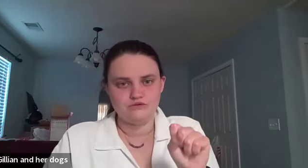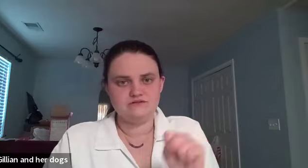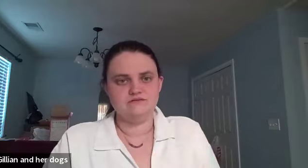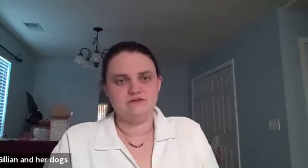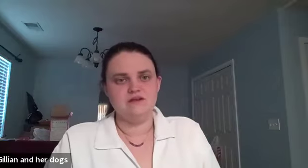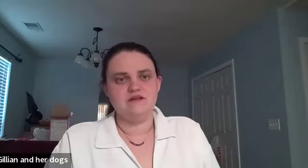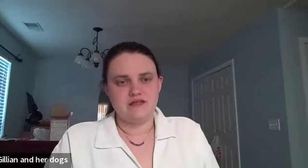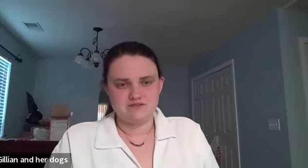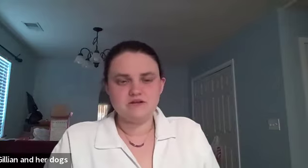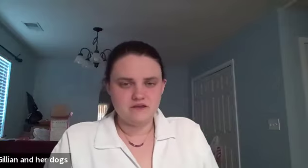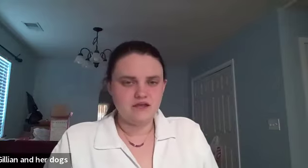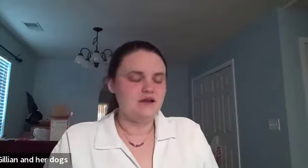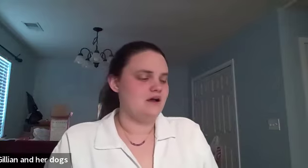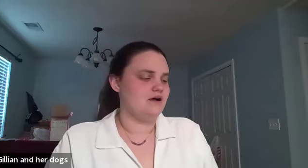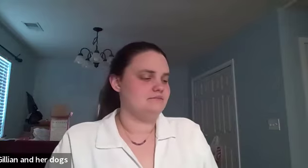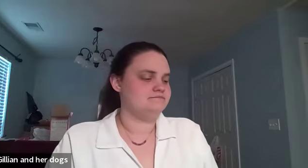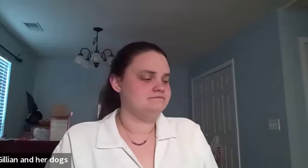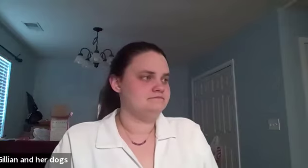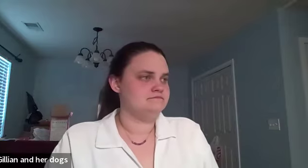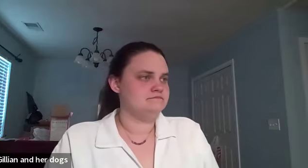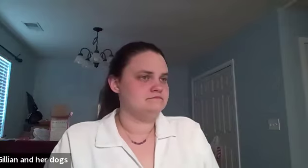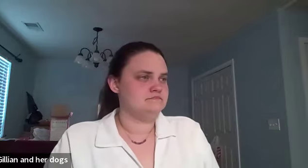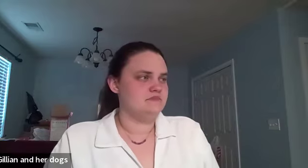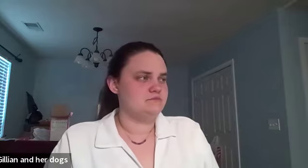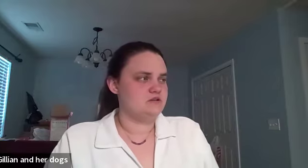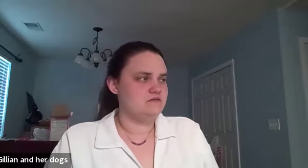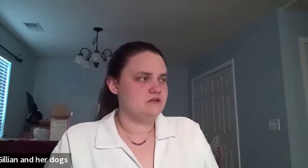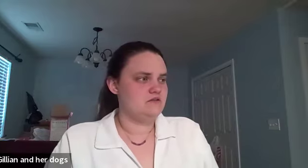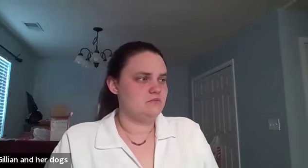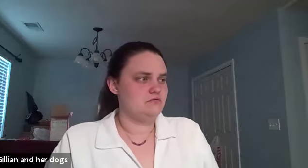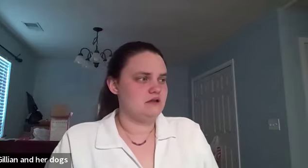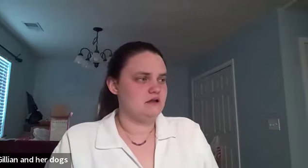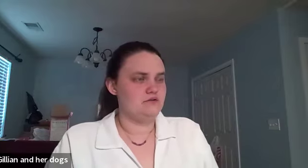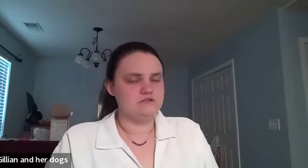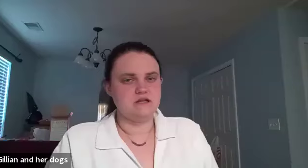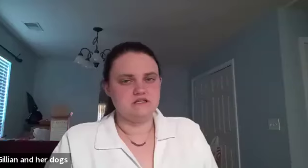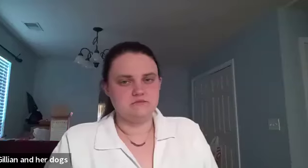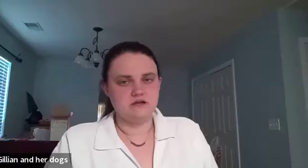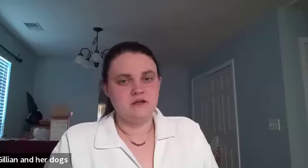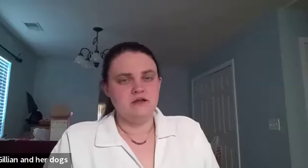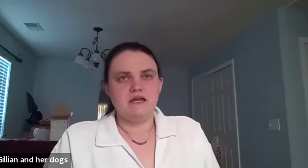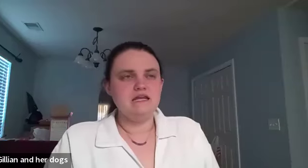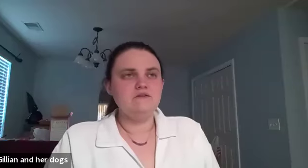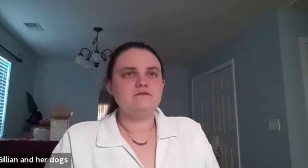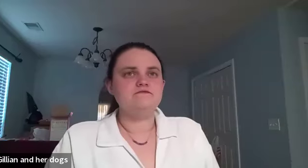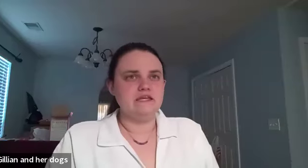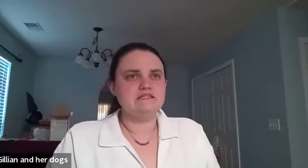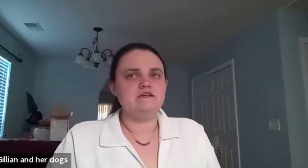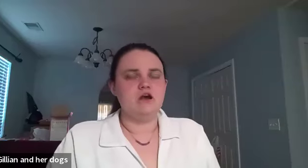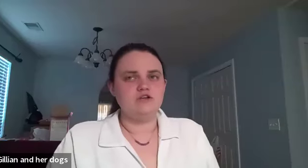rolls, that sort of thing. Yeah, I'm trying to think of any other bread. I know there's tons of bread. Any fancy kind